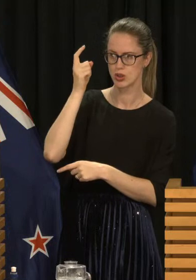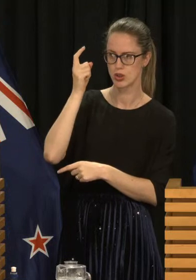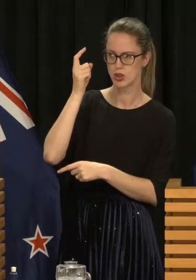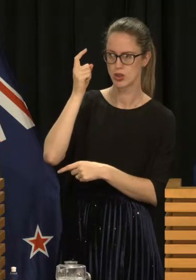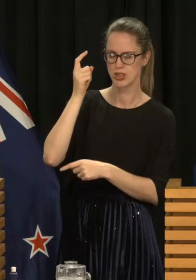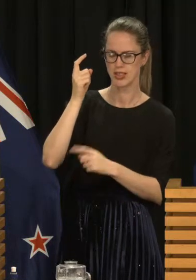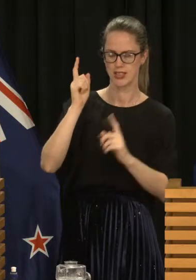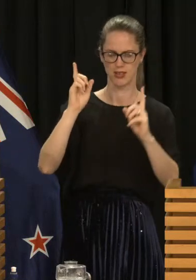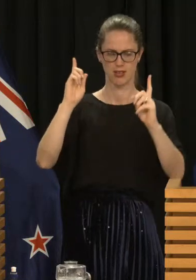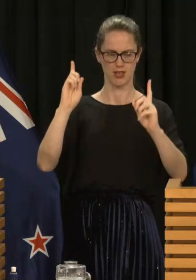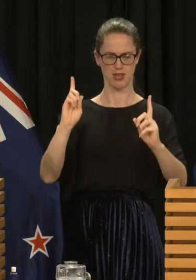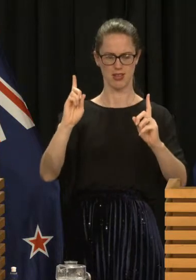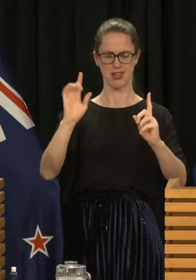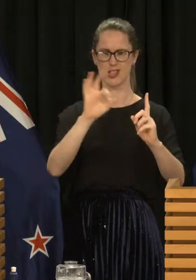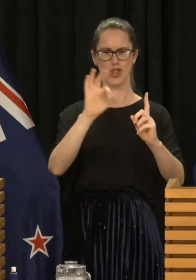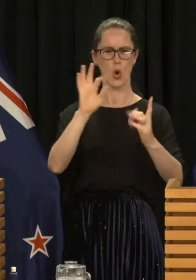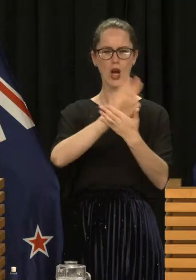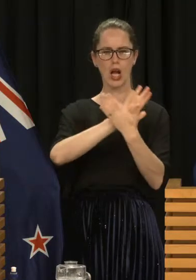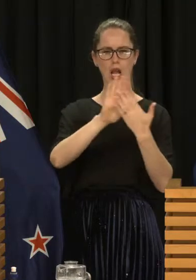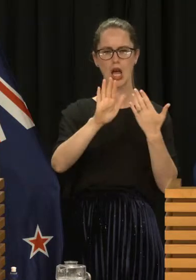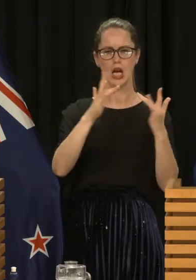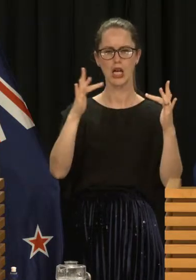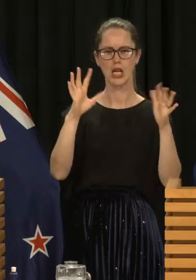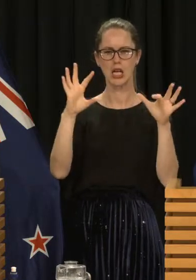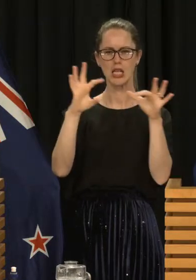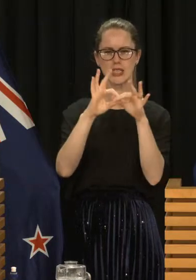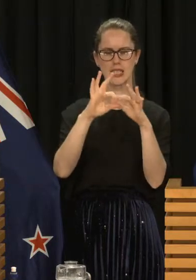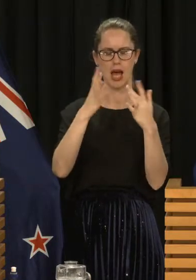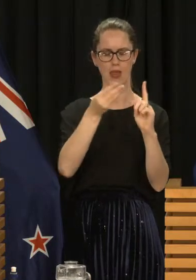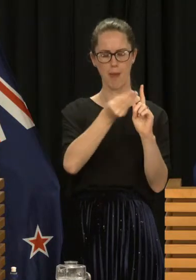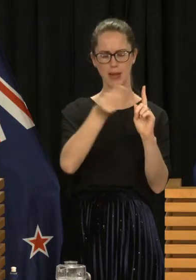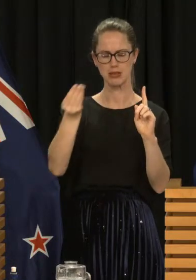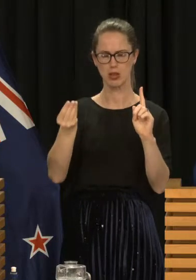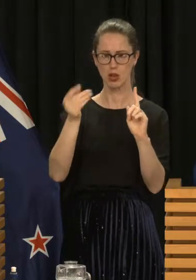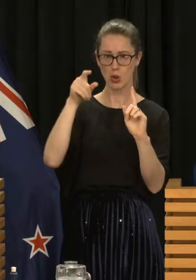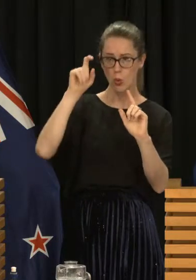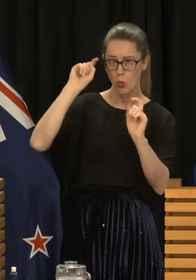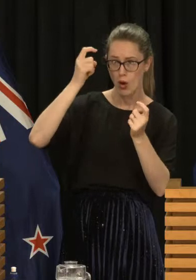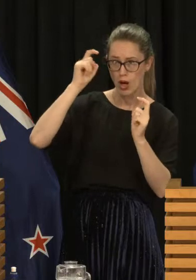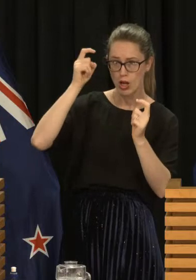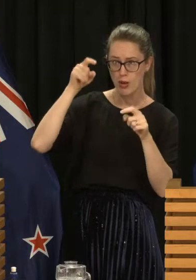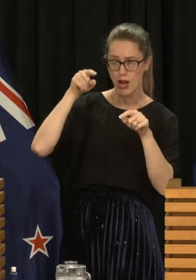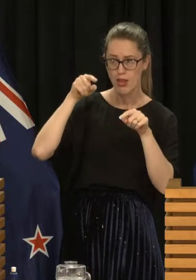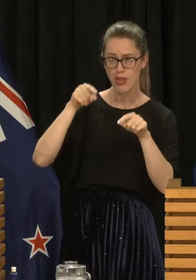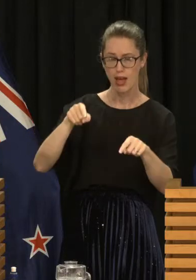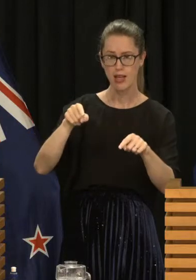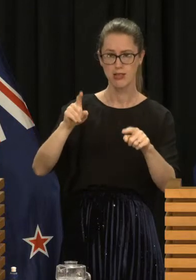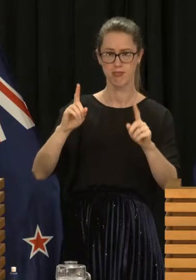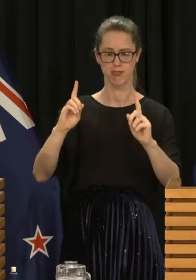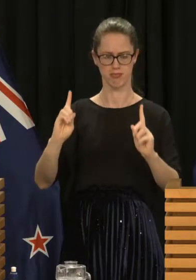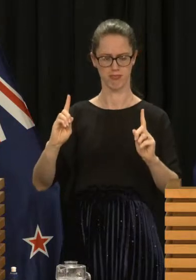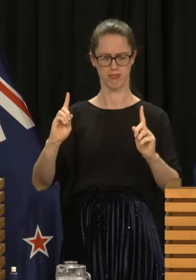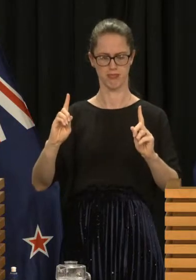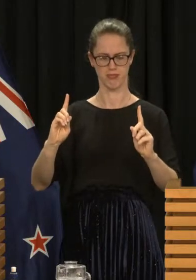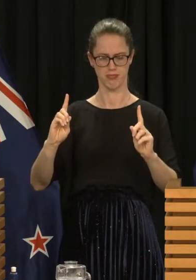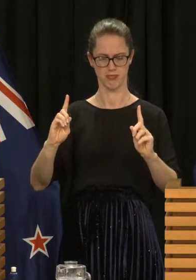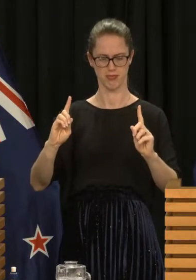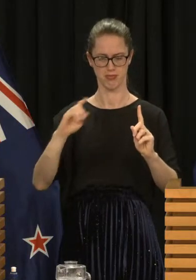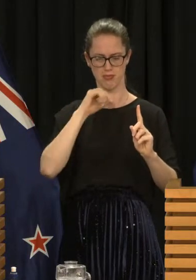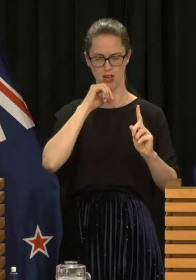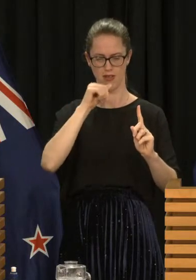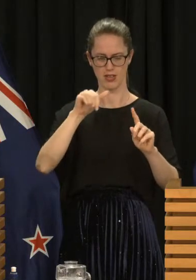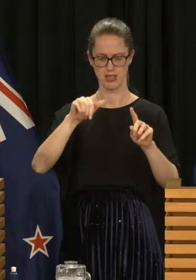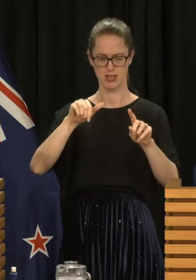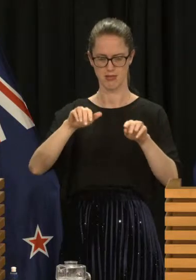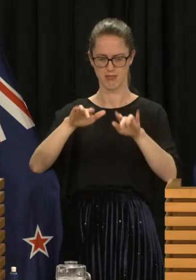of obvious connection between case A and case D at this point, and if it is phone-like transmission,